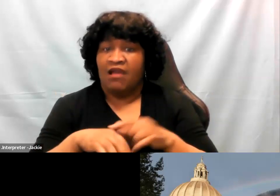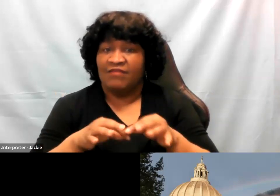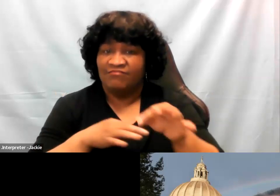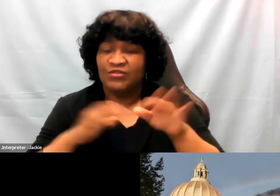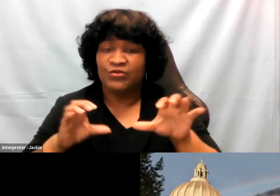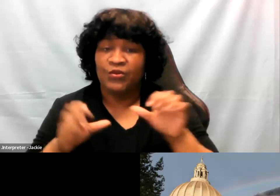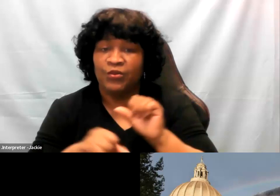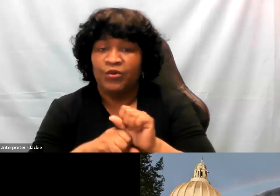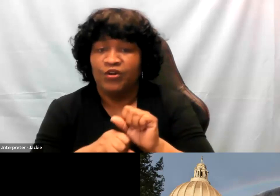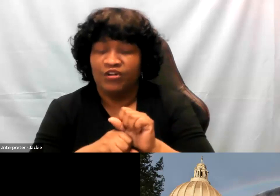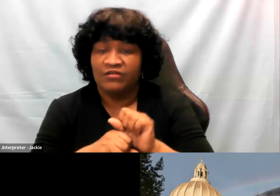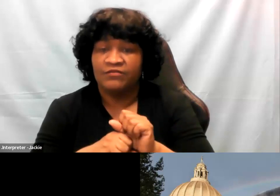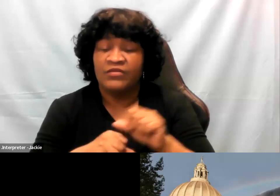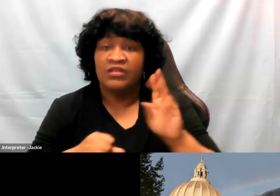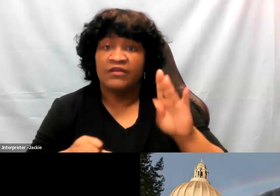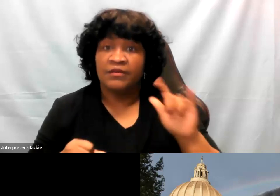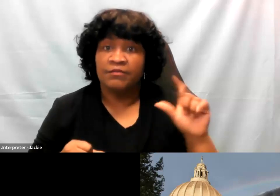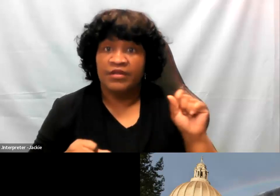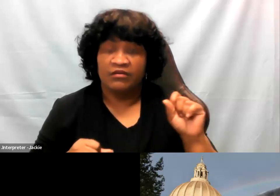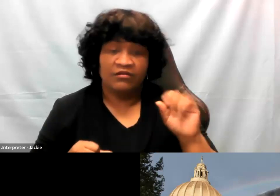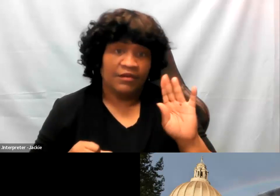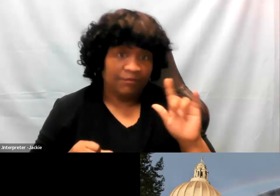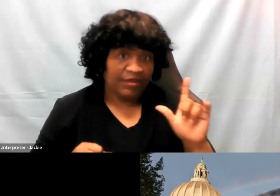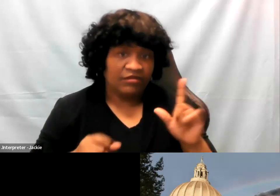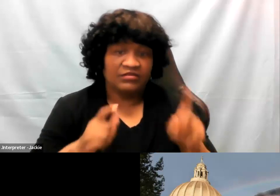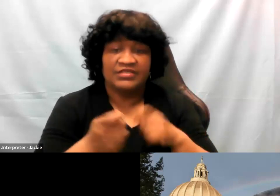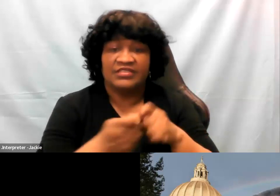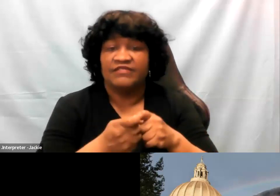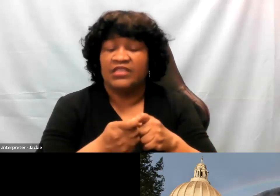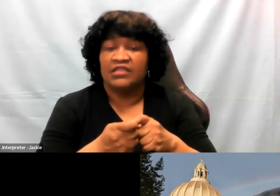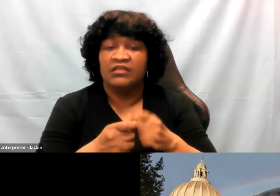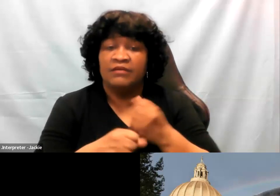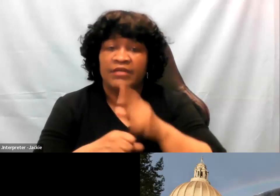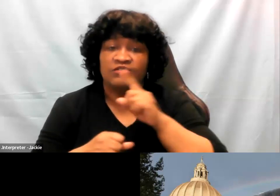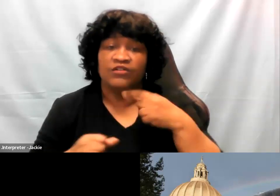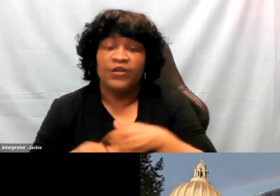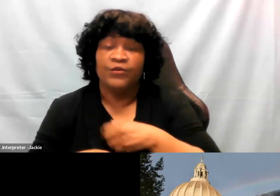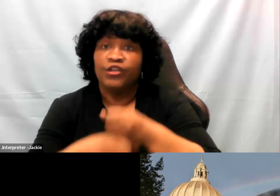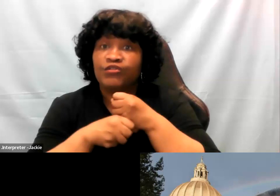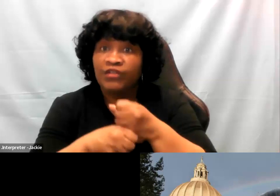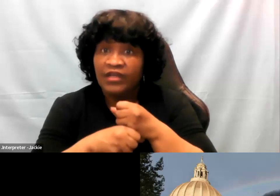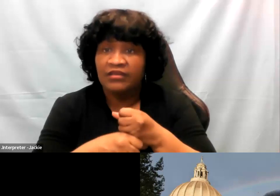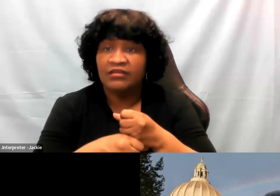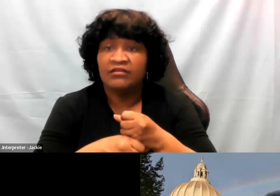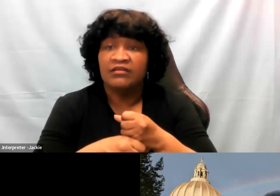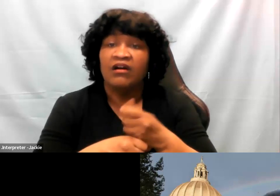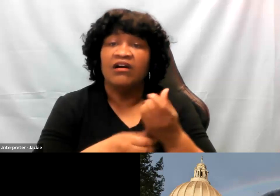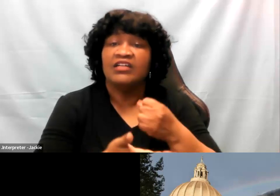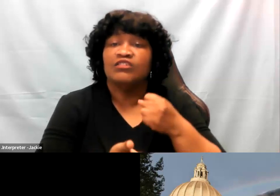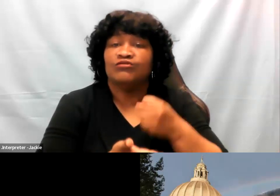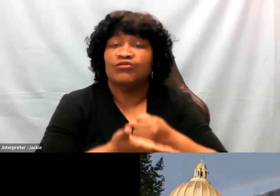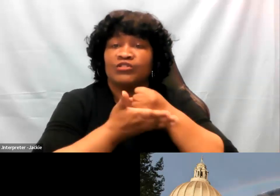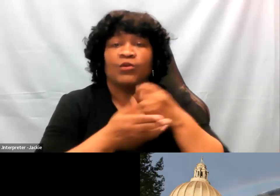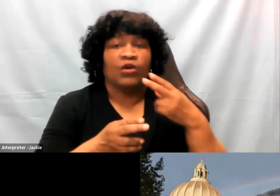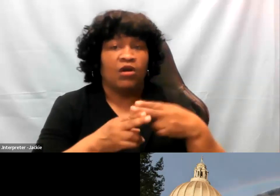work. The bill specifically made sure that we created an endorsement, that's what we're